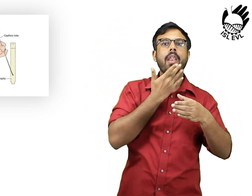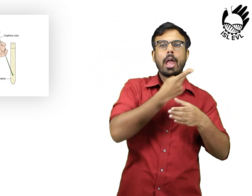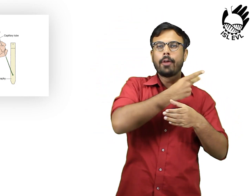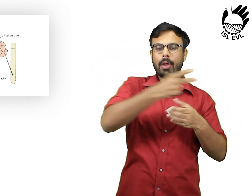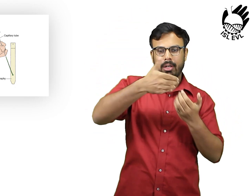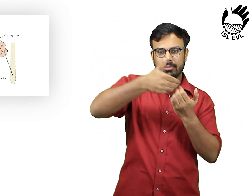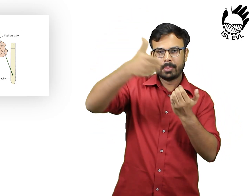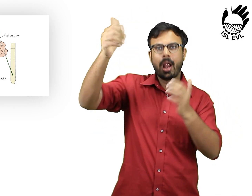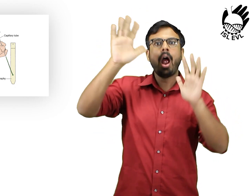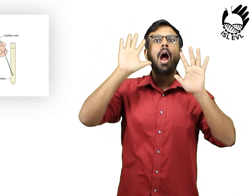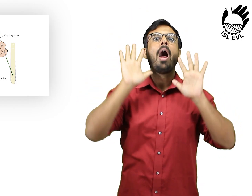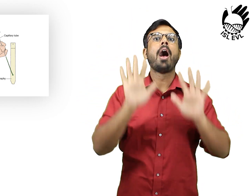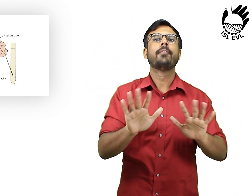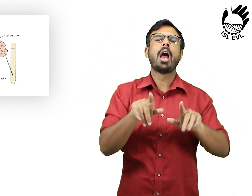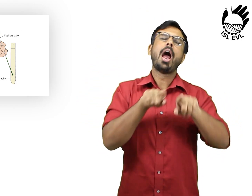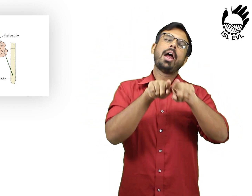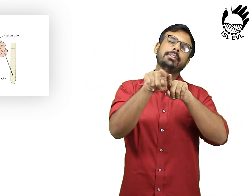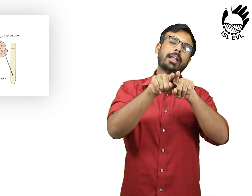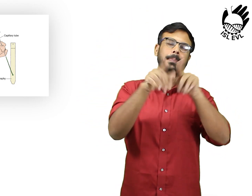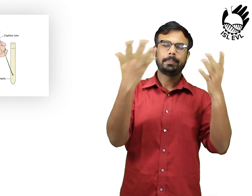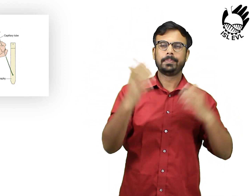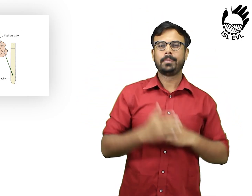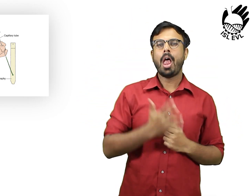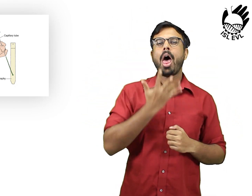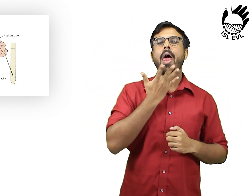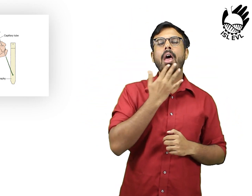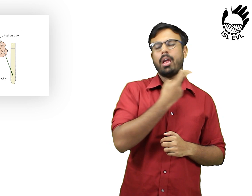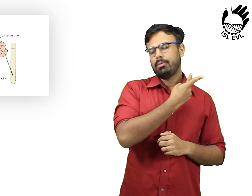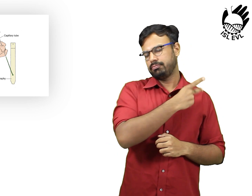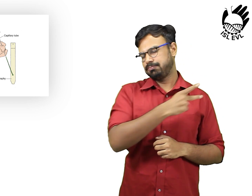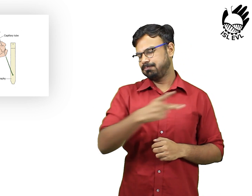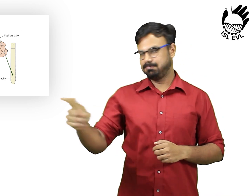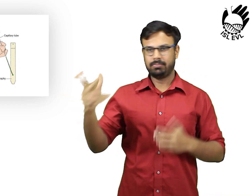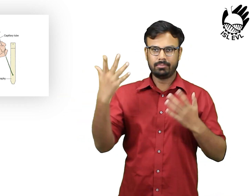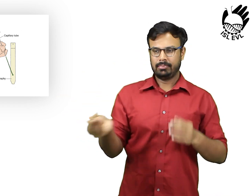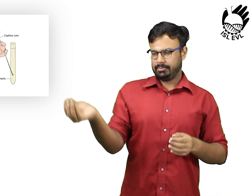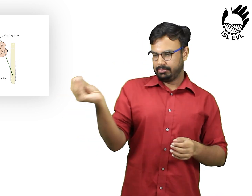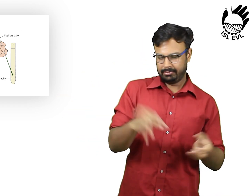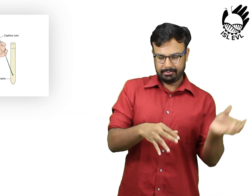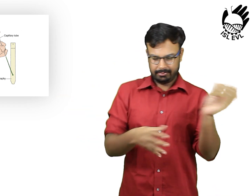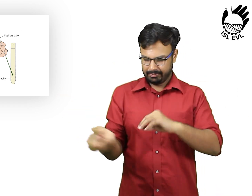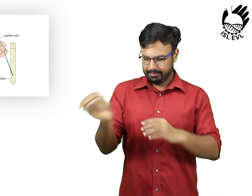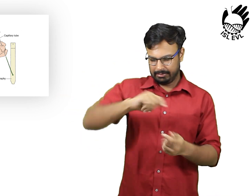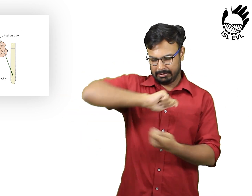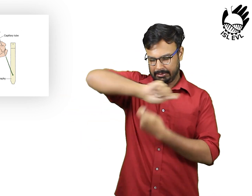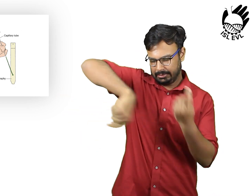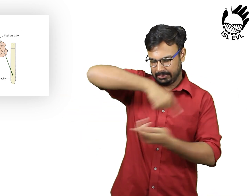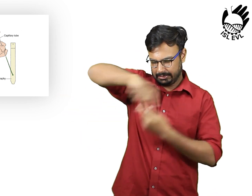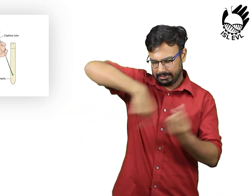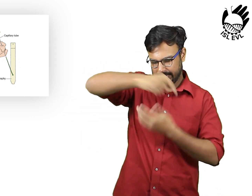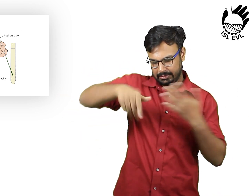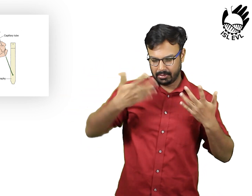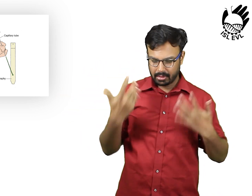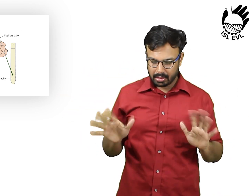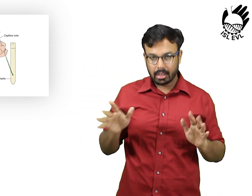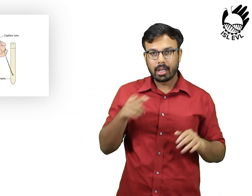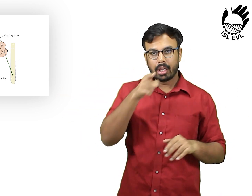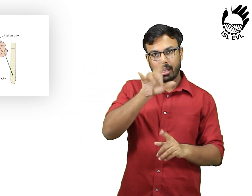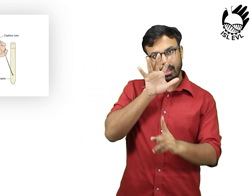different substances dissolved in a liquid. For example, a mixture of differently colored